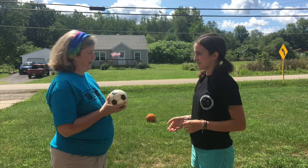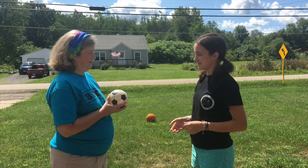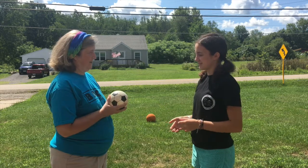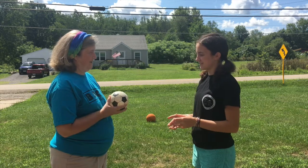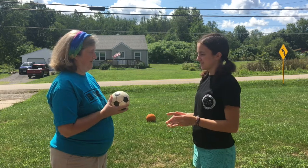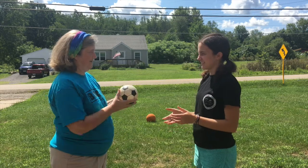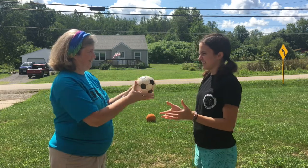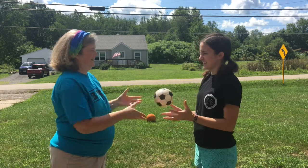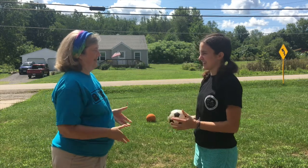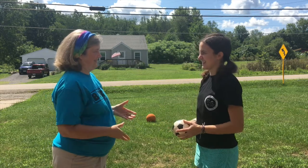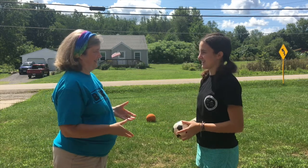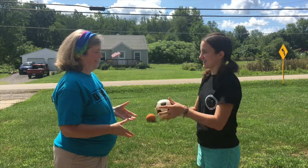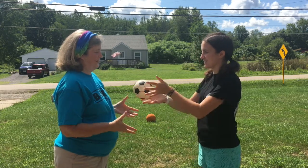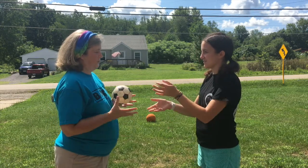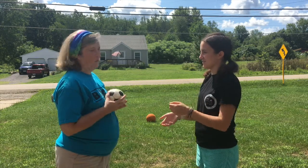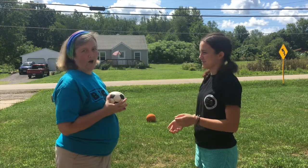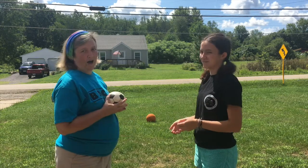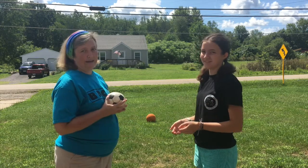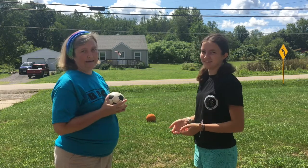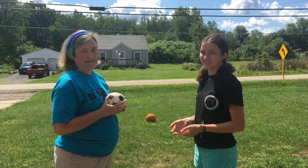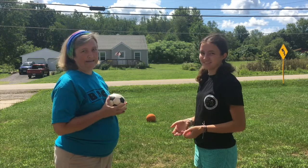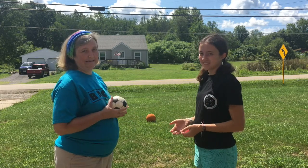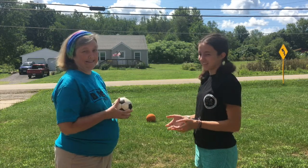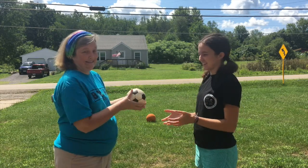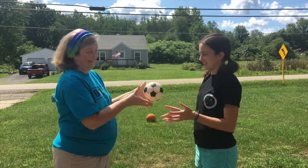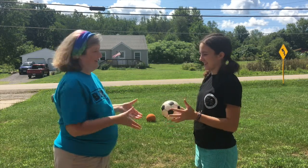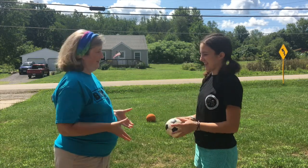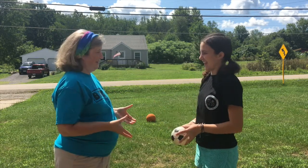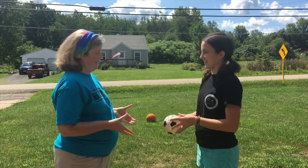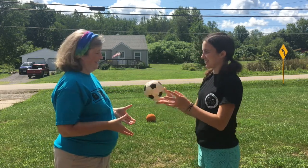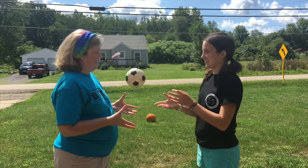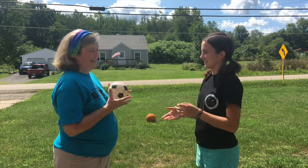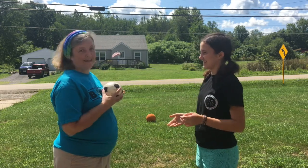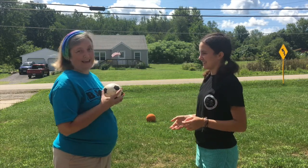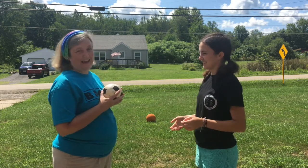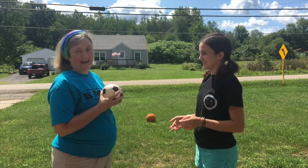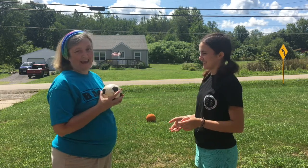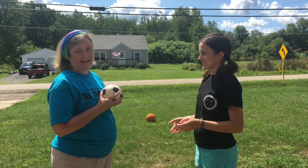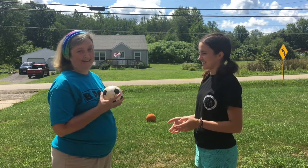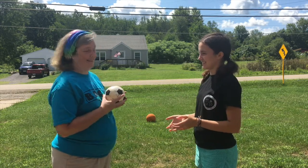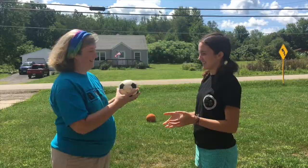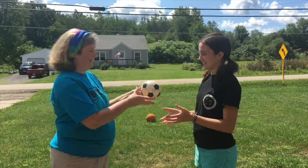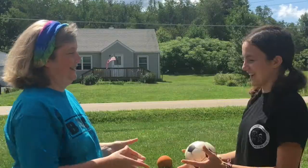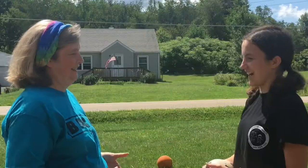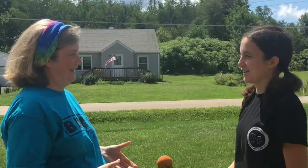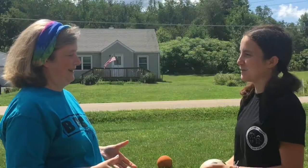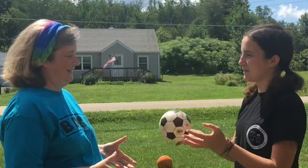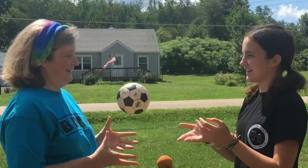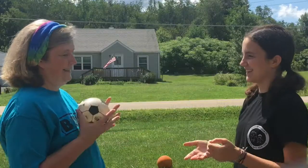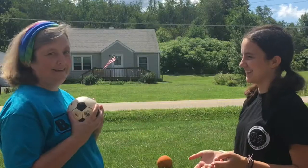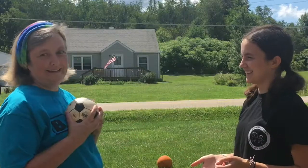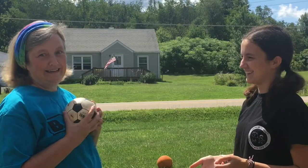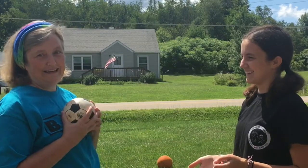better than one. They can help